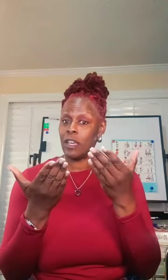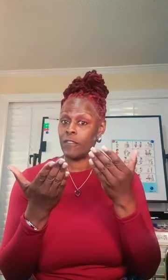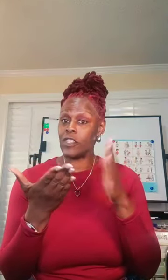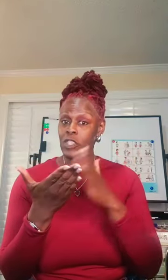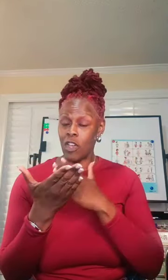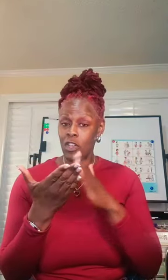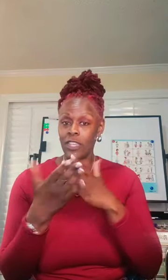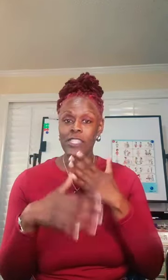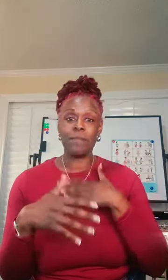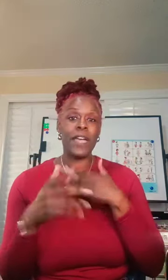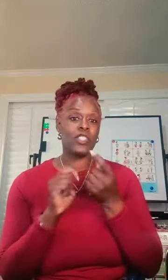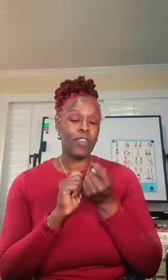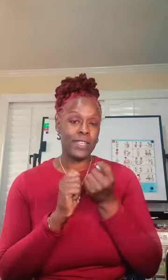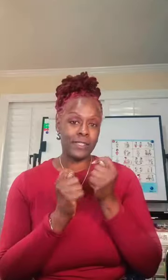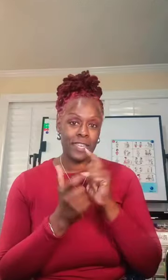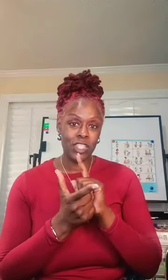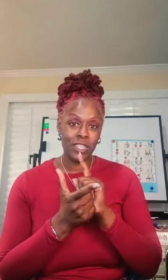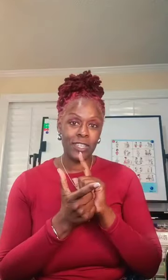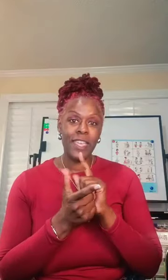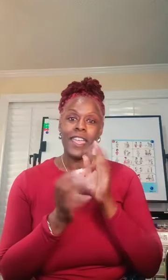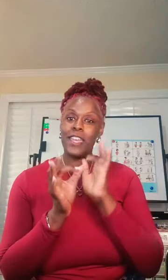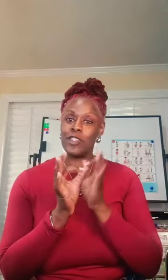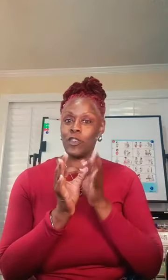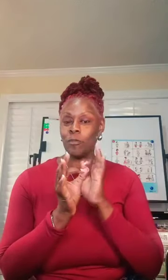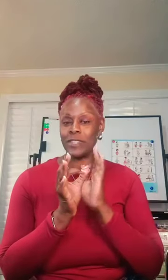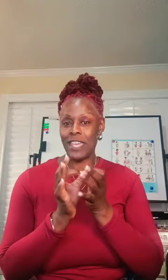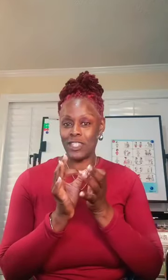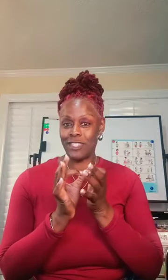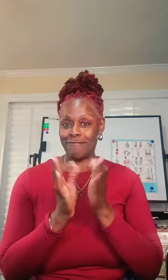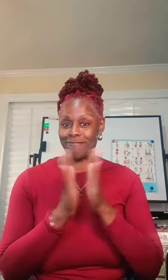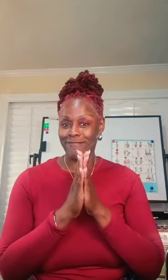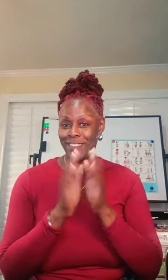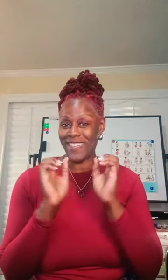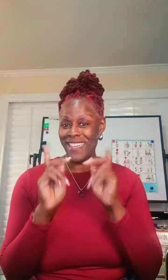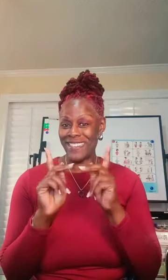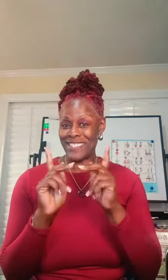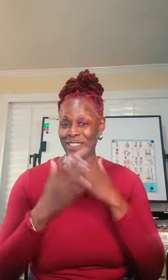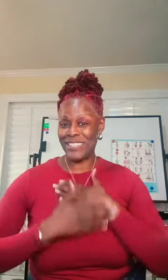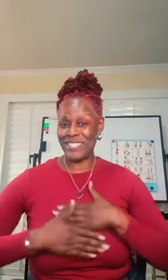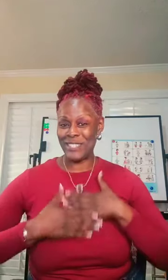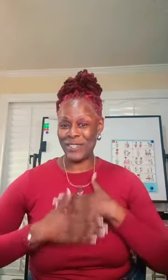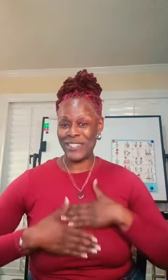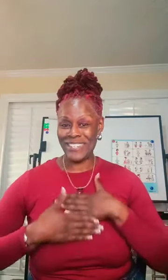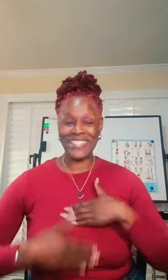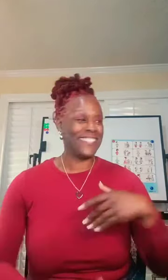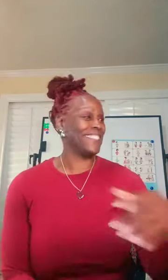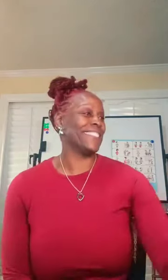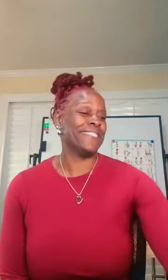the song. It's my translation and interpretation. Okay, so enjoy.